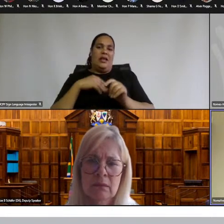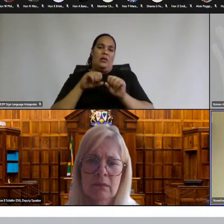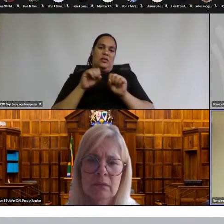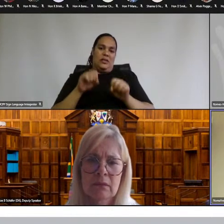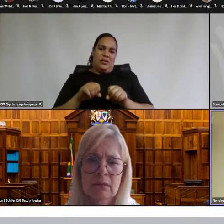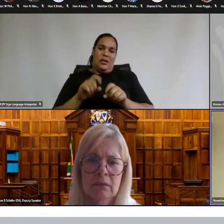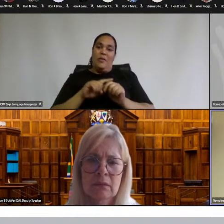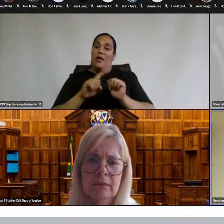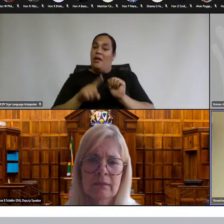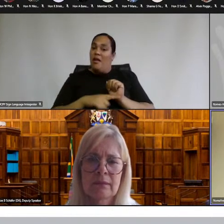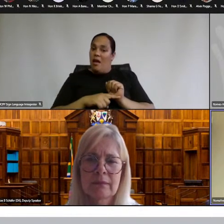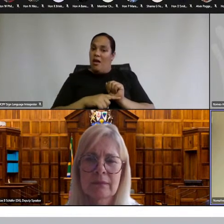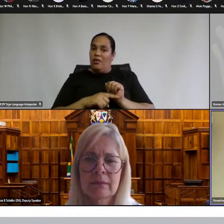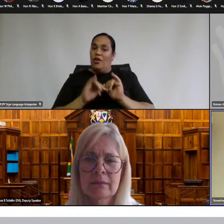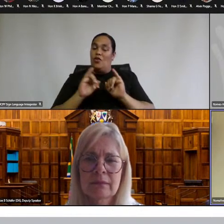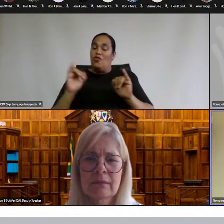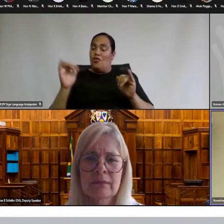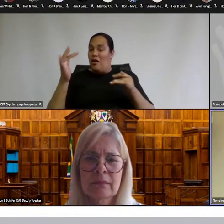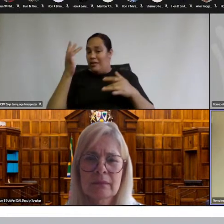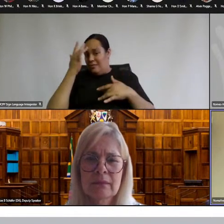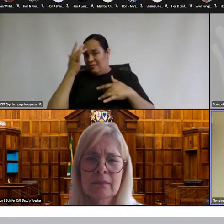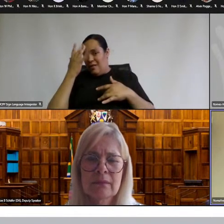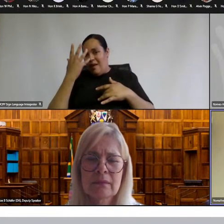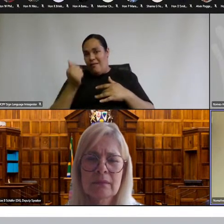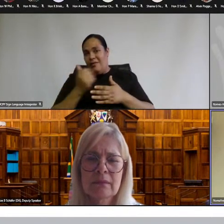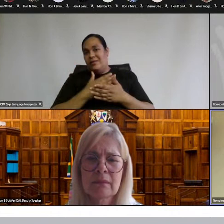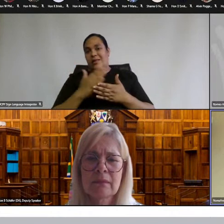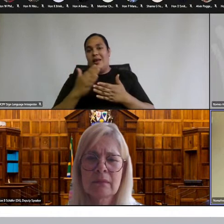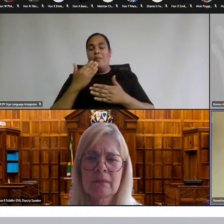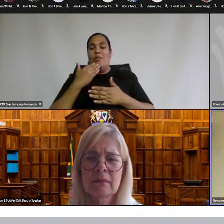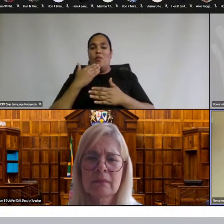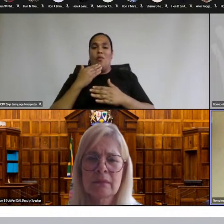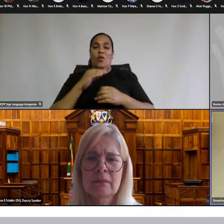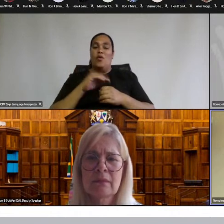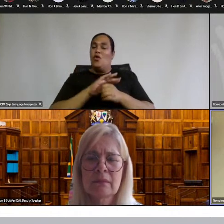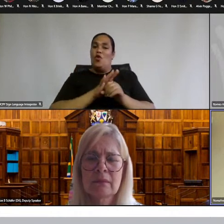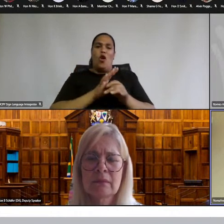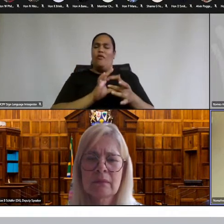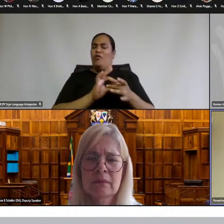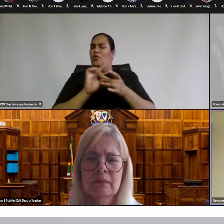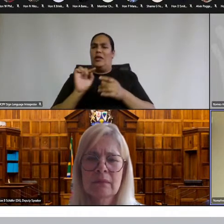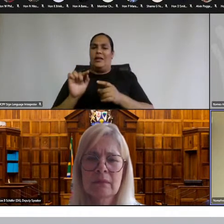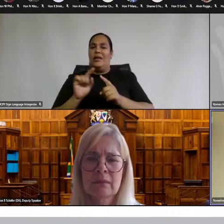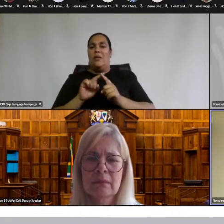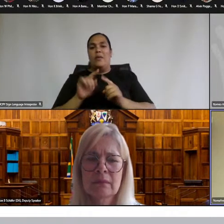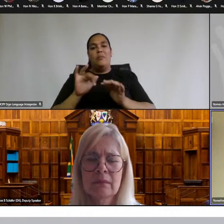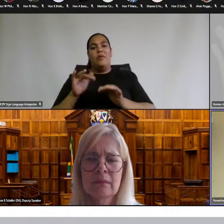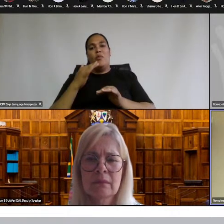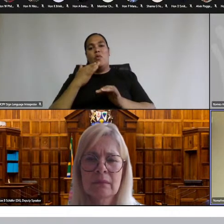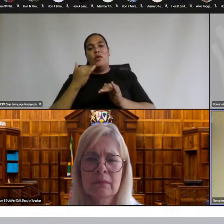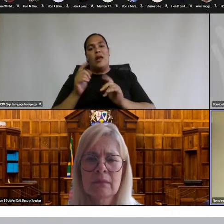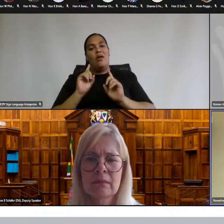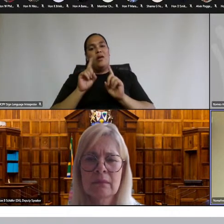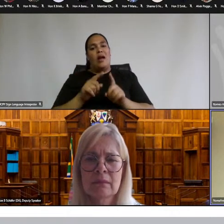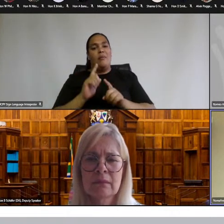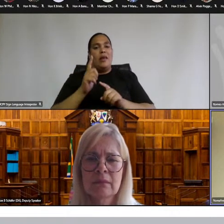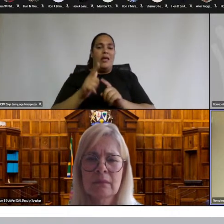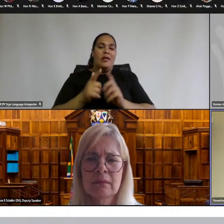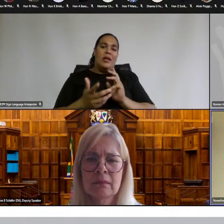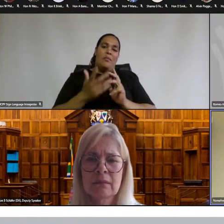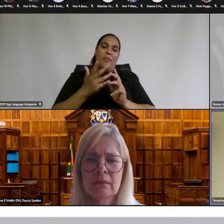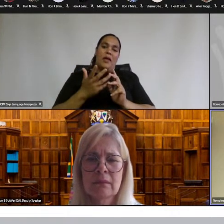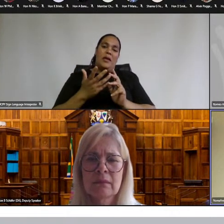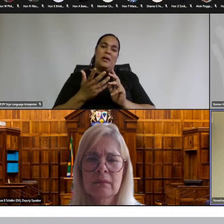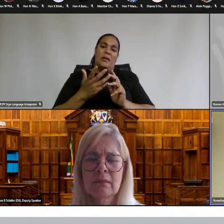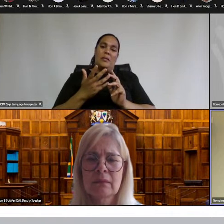And lastly, the chronic conditions, some of them that are not necessarily COVID related, but now people will come later, maybe not